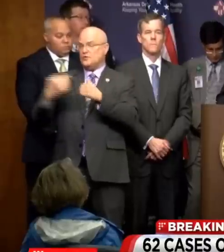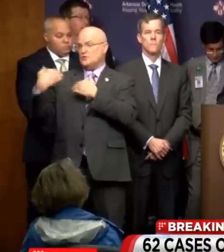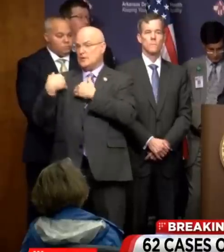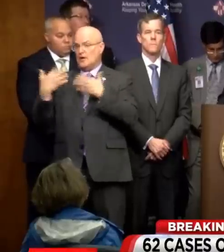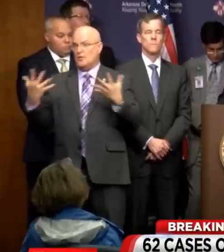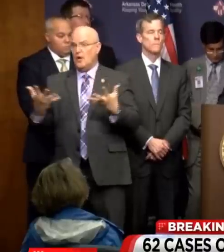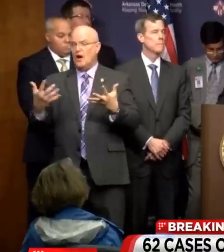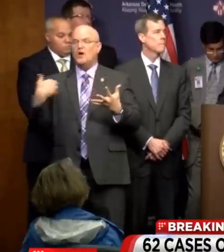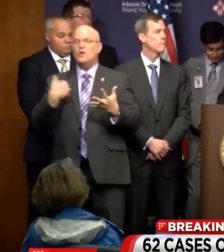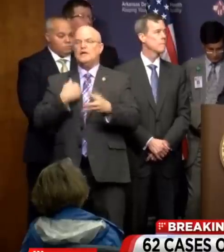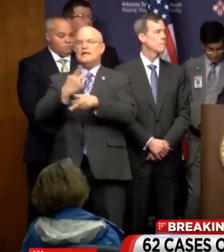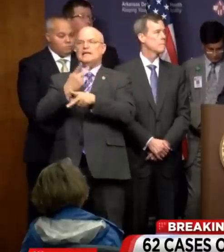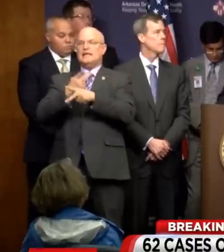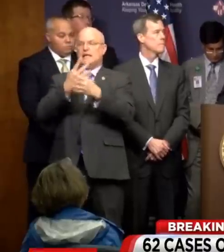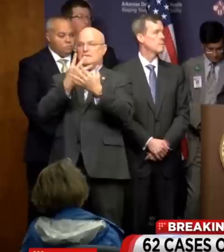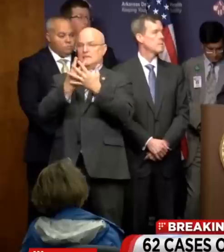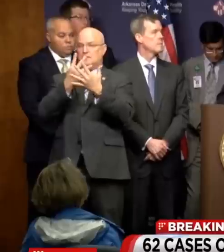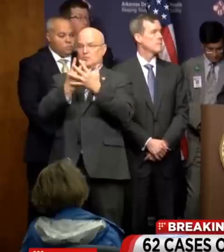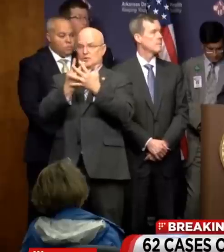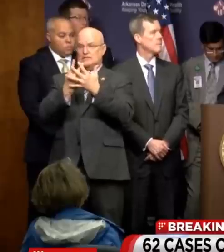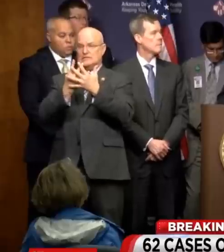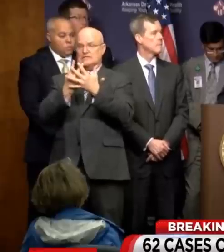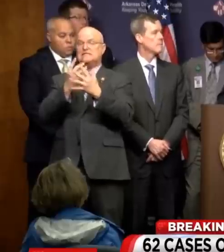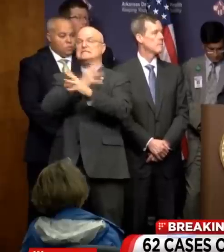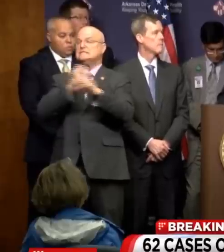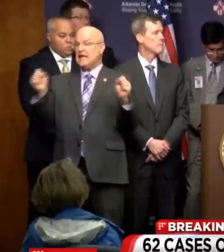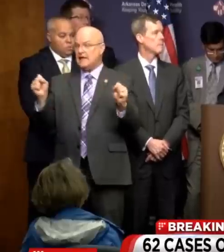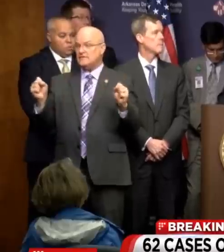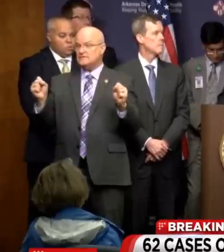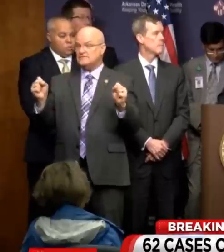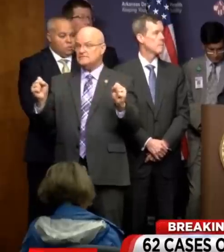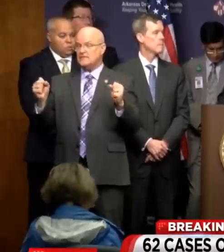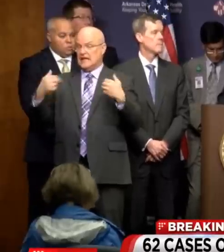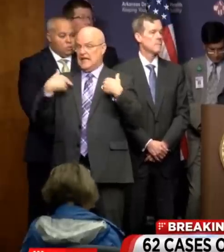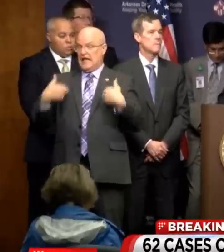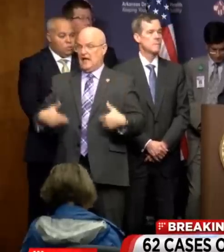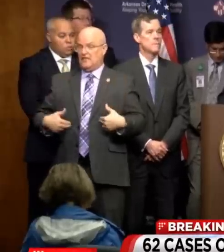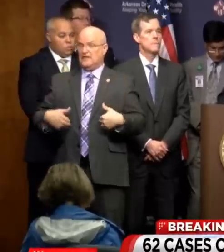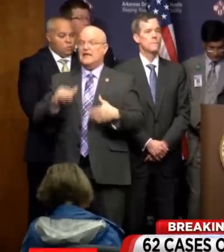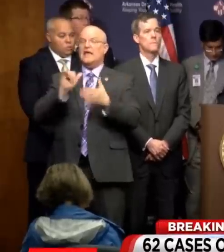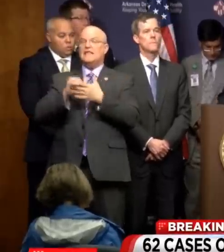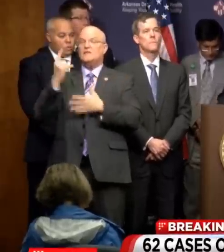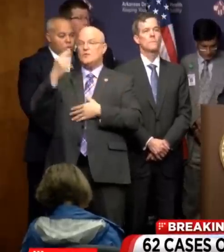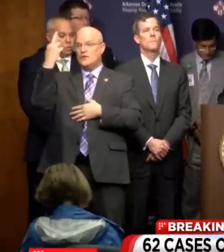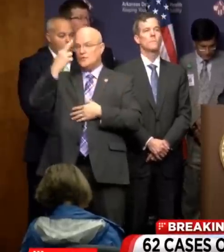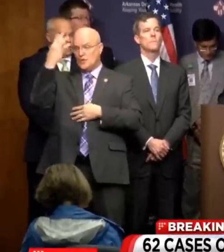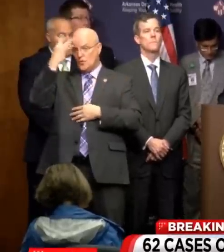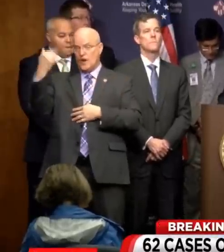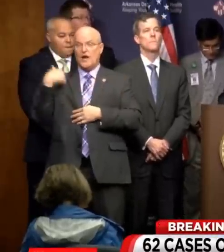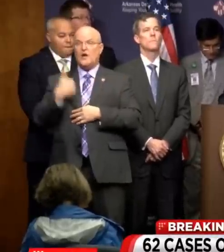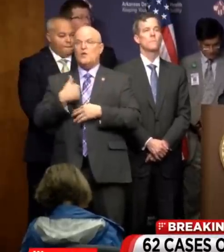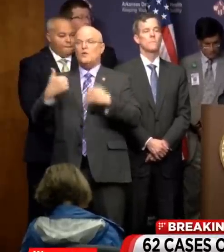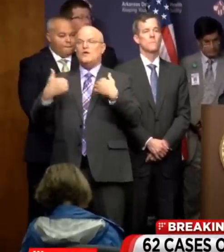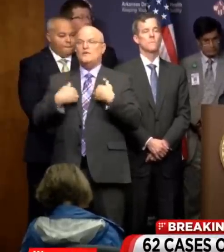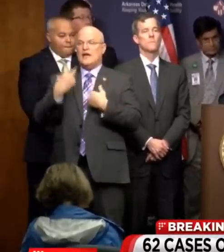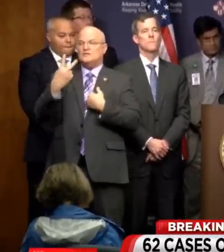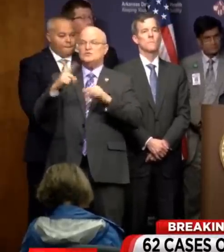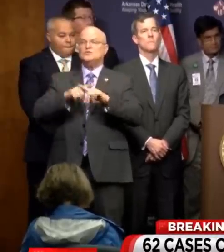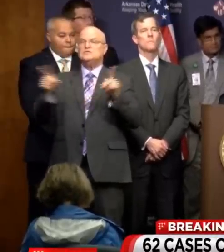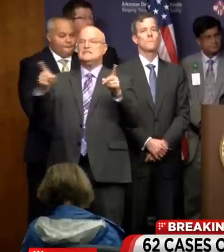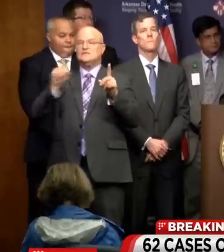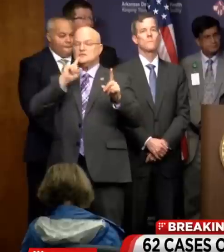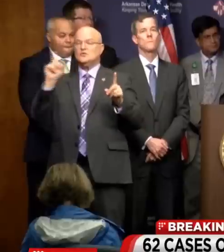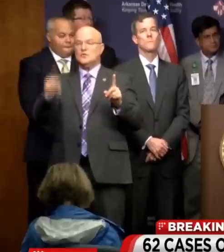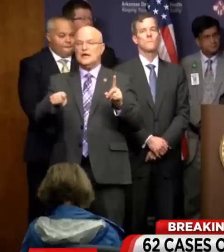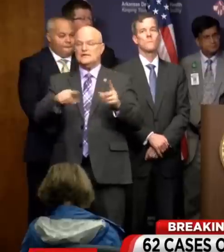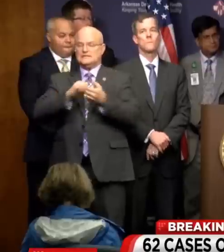sure that we keep the prisons safe, healthy, and that's one of the reasons we've had two different